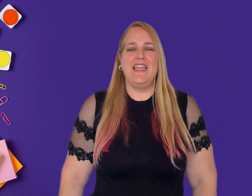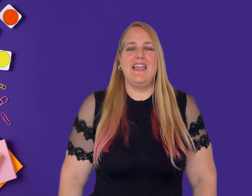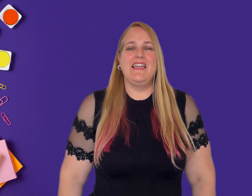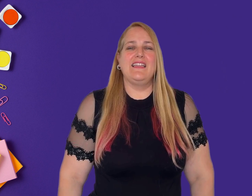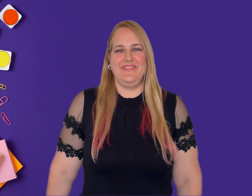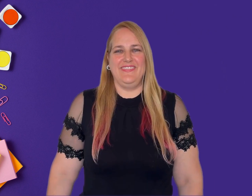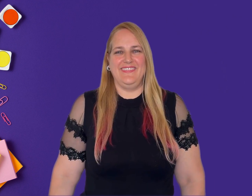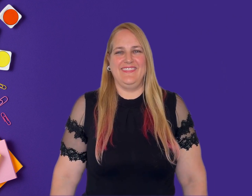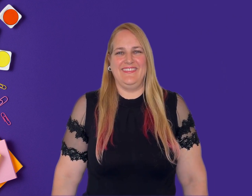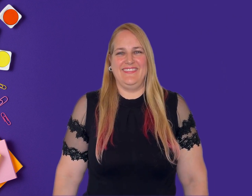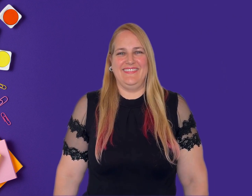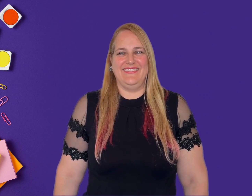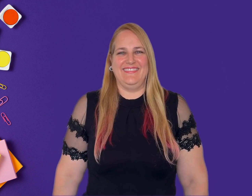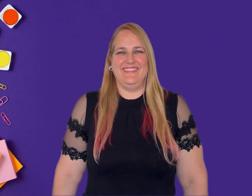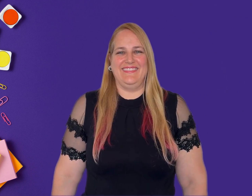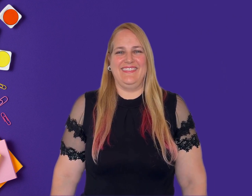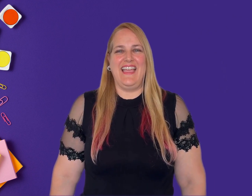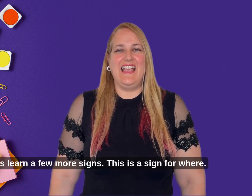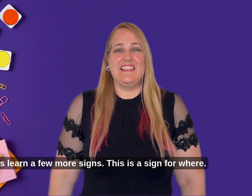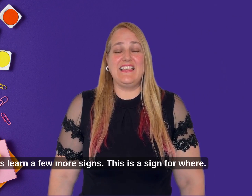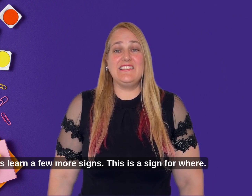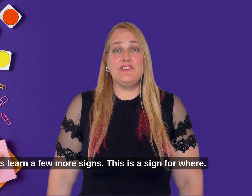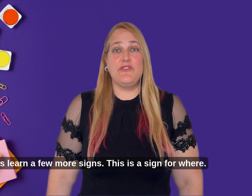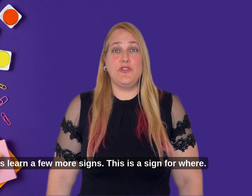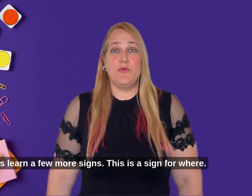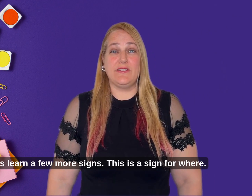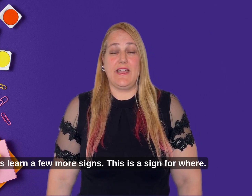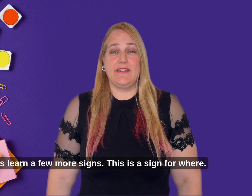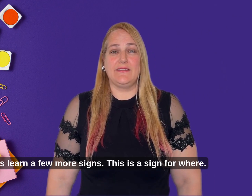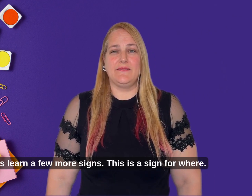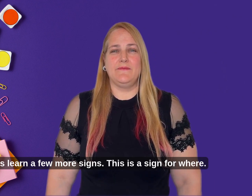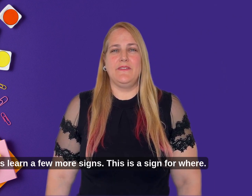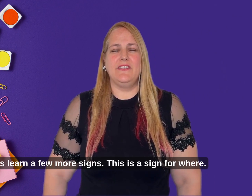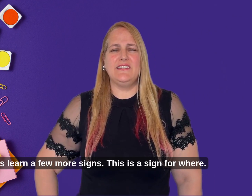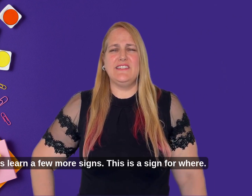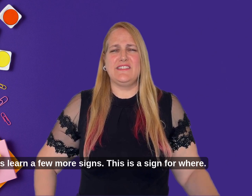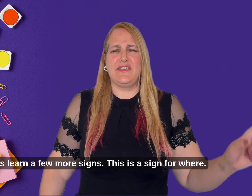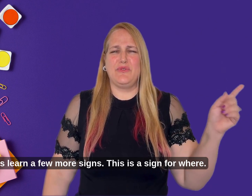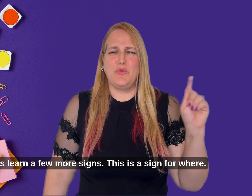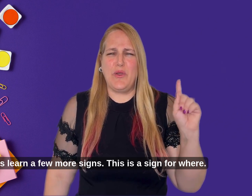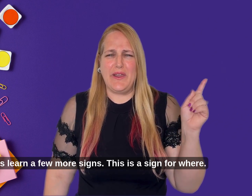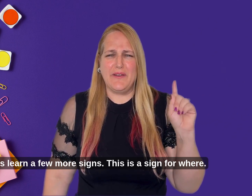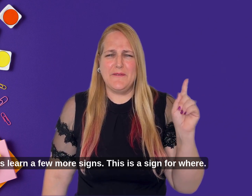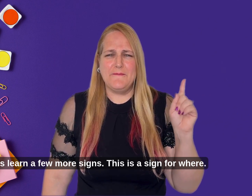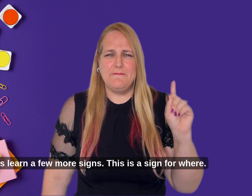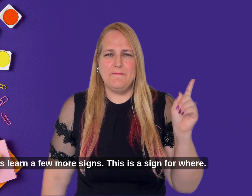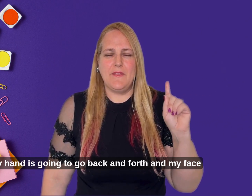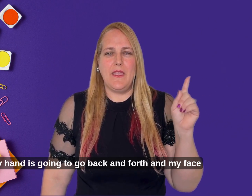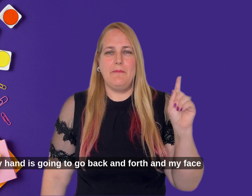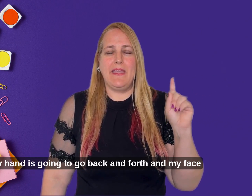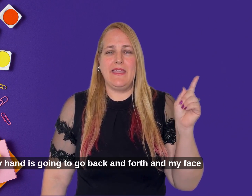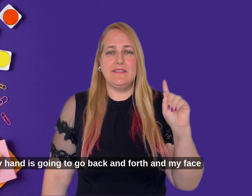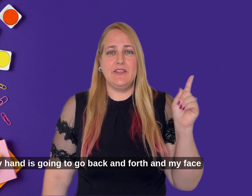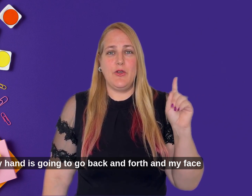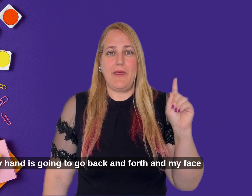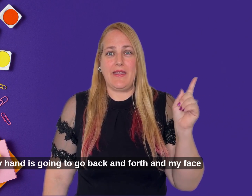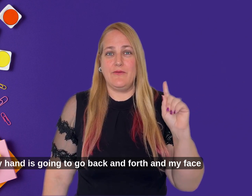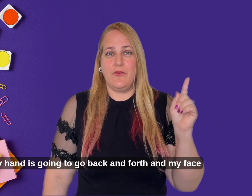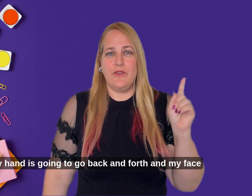Let's learn a few more signs. This is a sign for where. My hand's going to go back and forth,